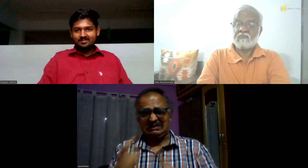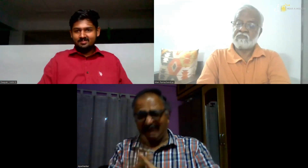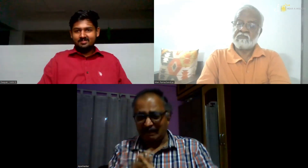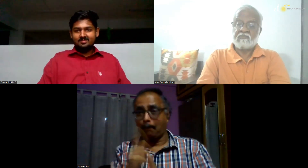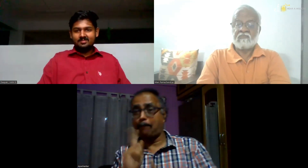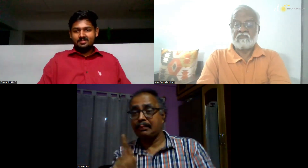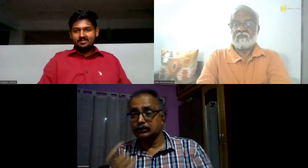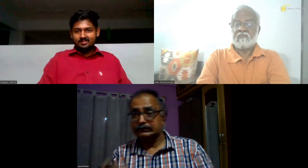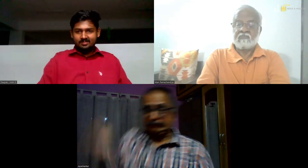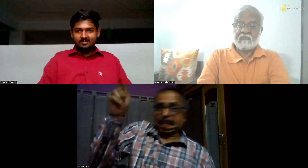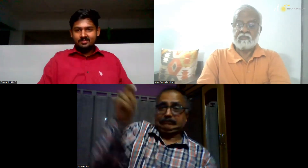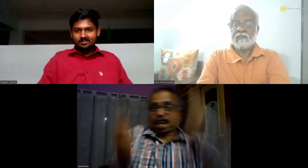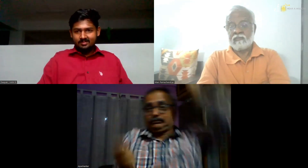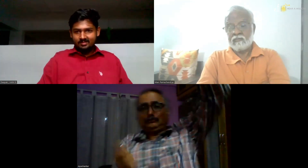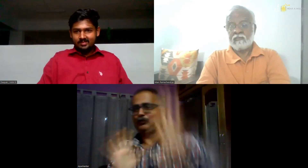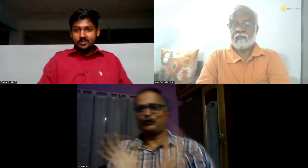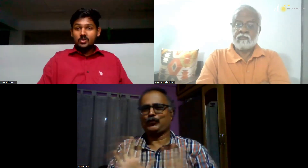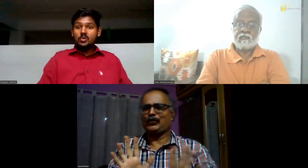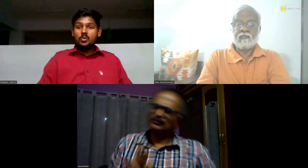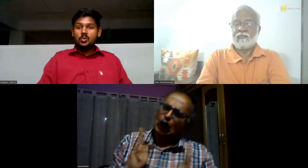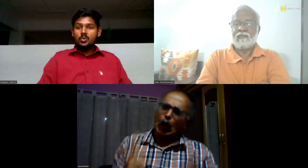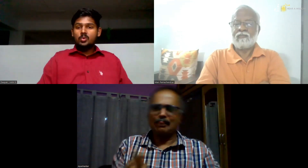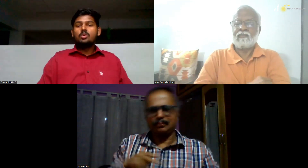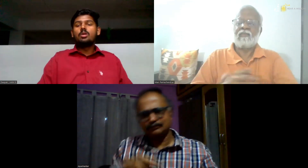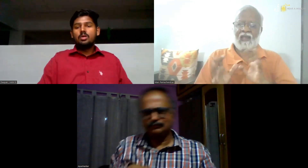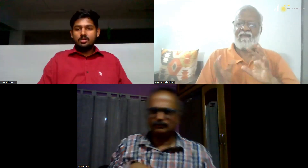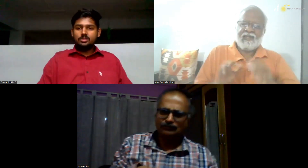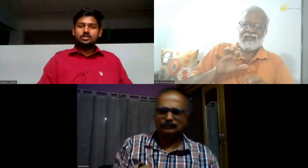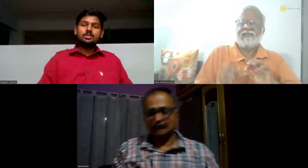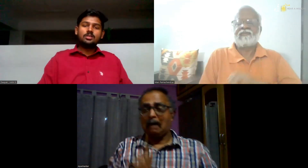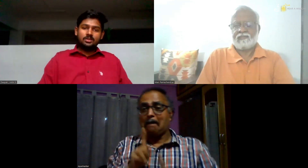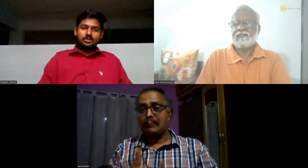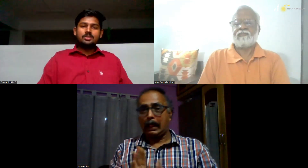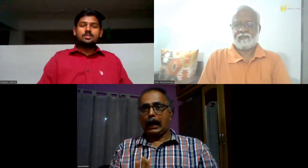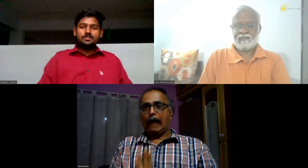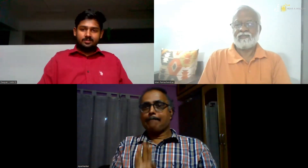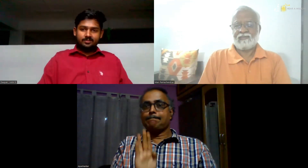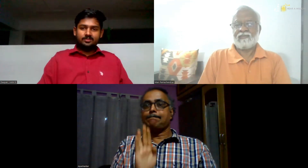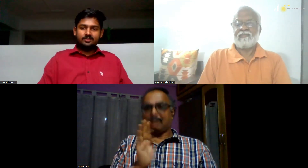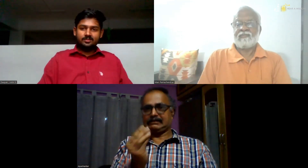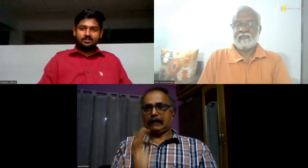You can, I mean, imagine how could it be. So we don't have to trek. That was a normal